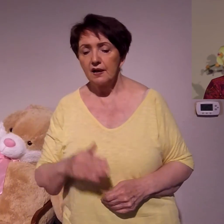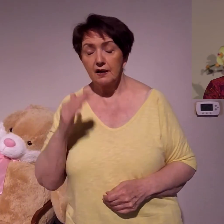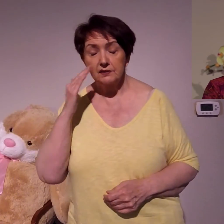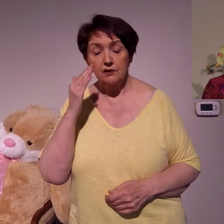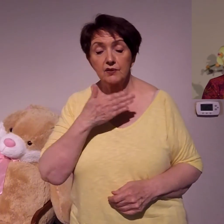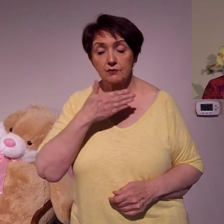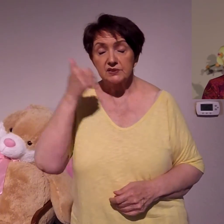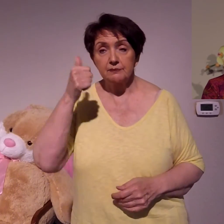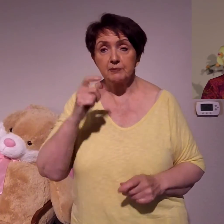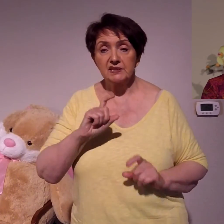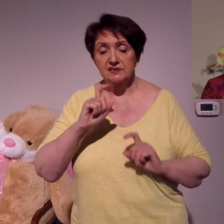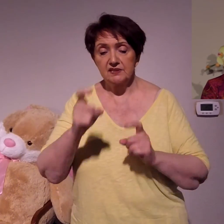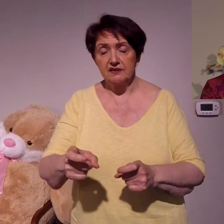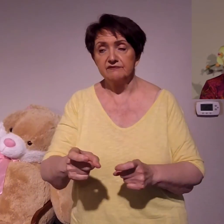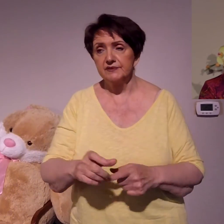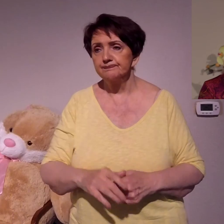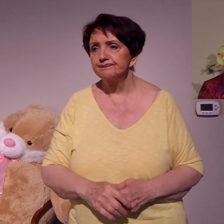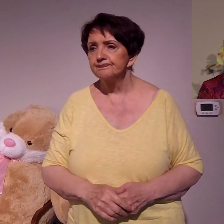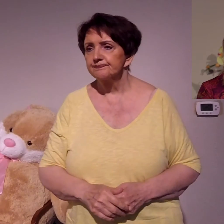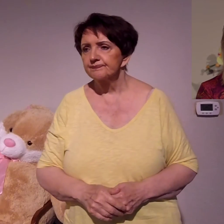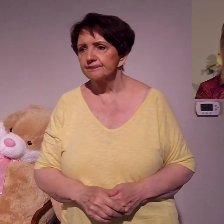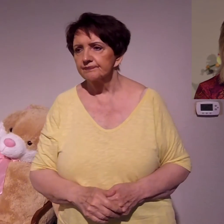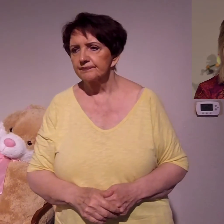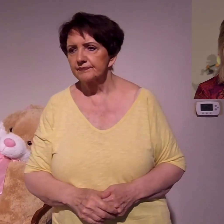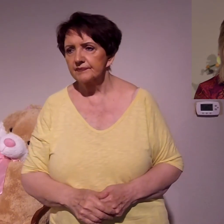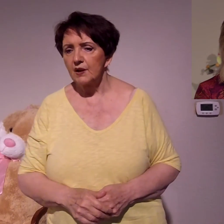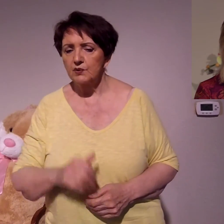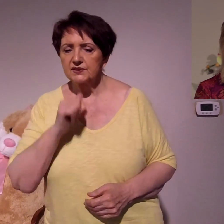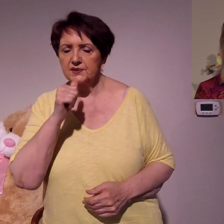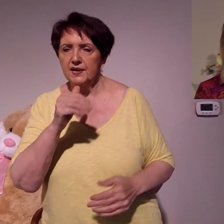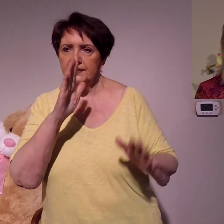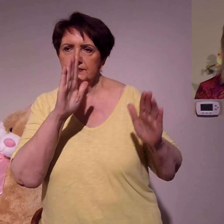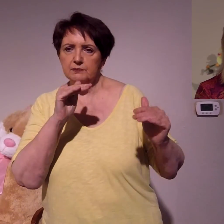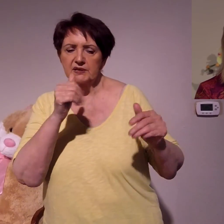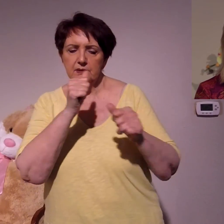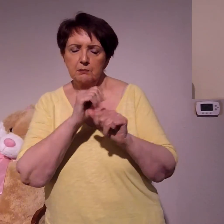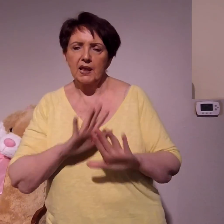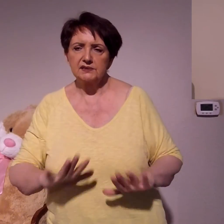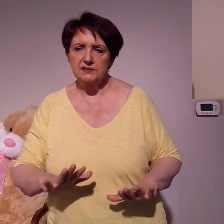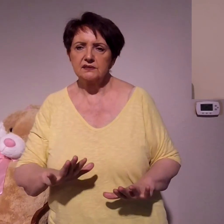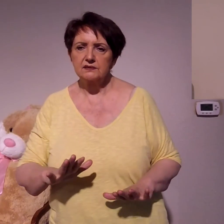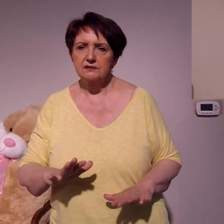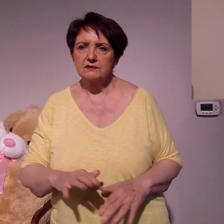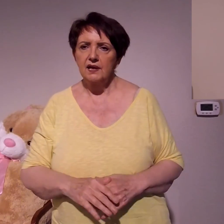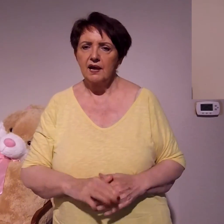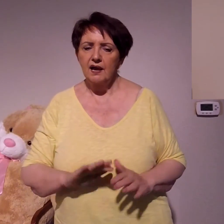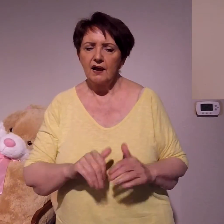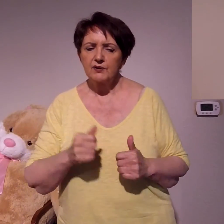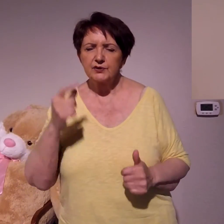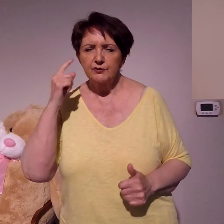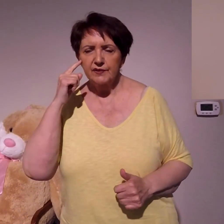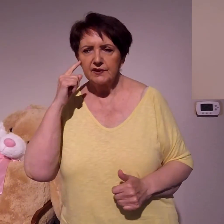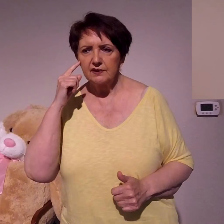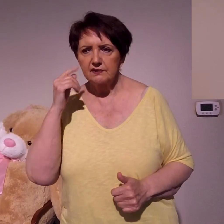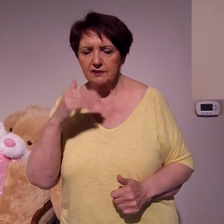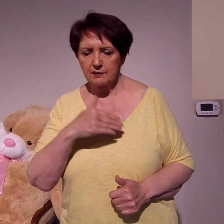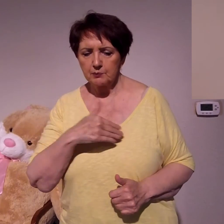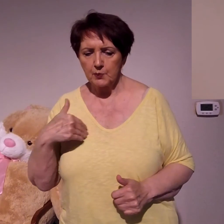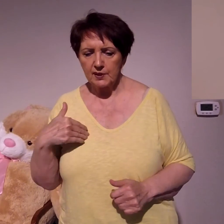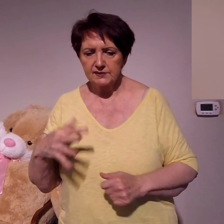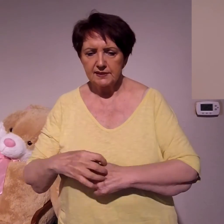this. Until I learned how to do this, I actually, could not.